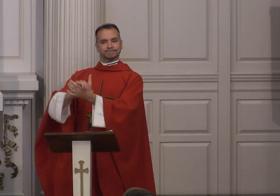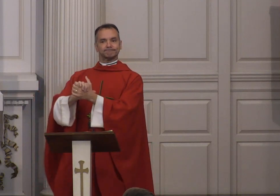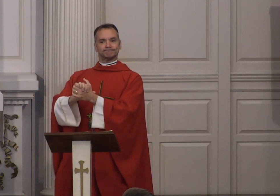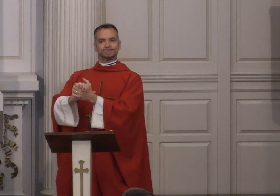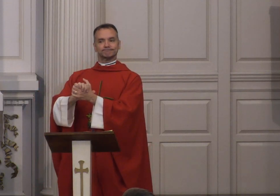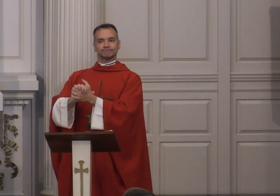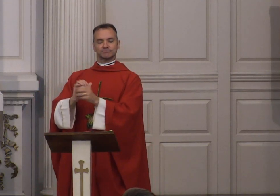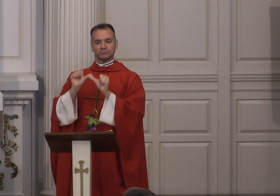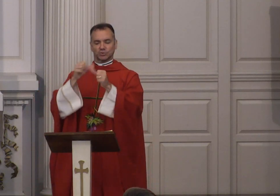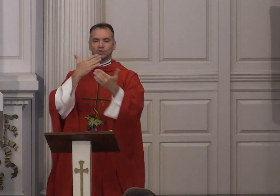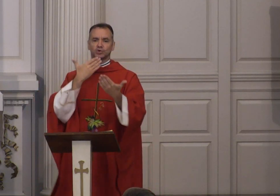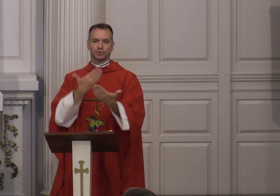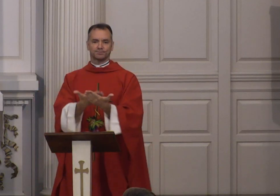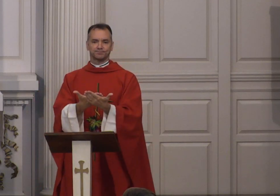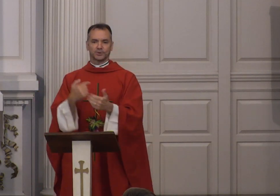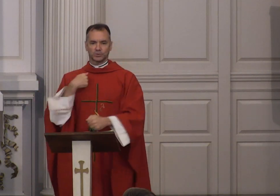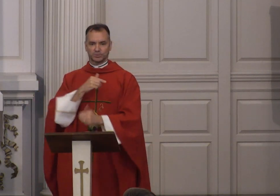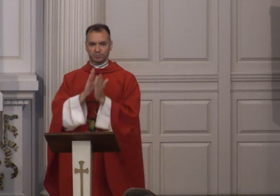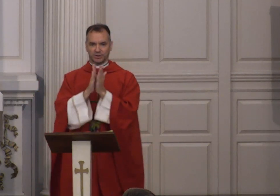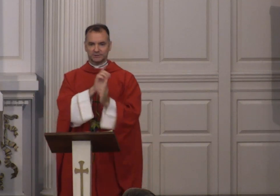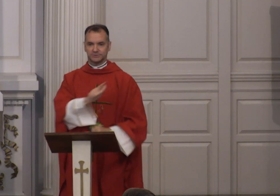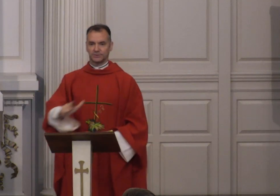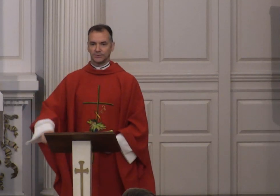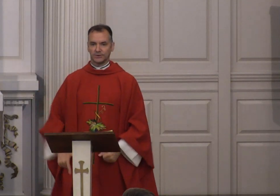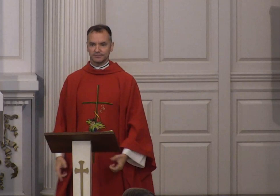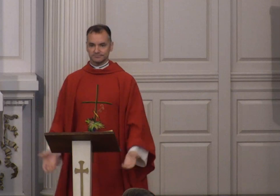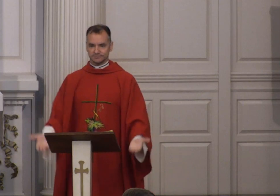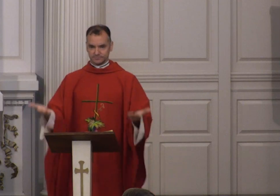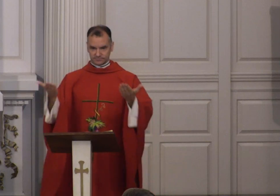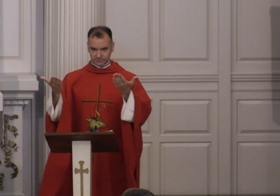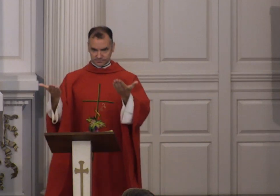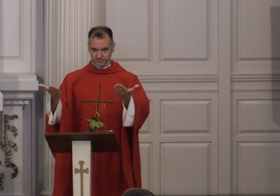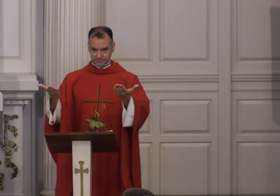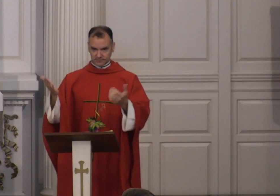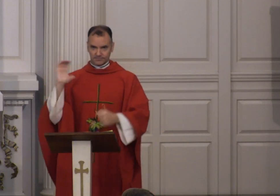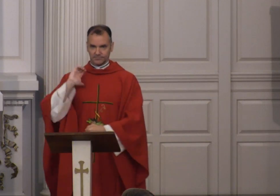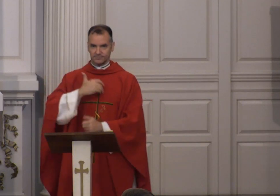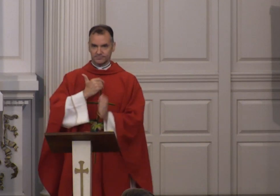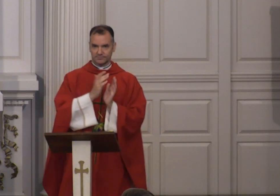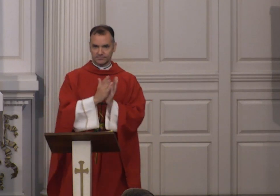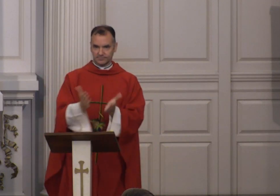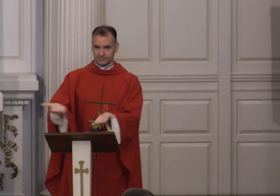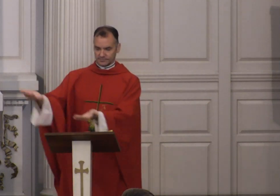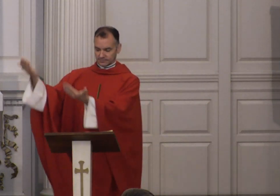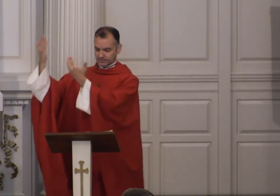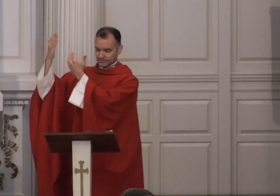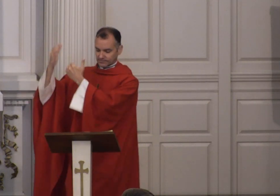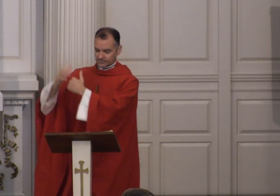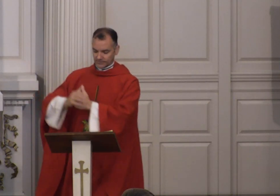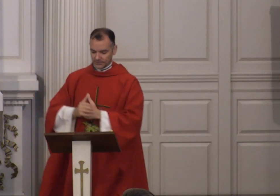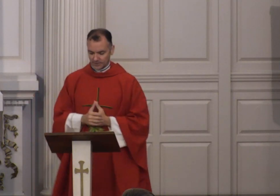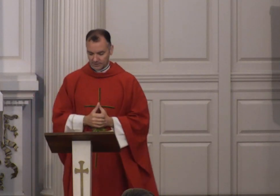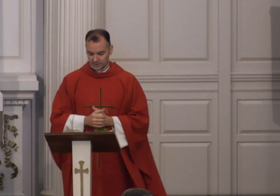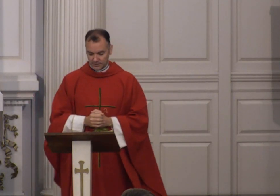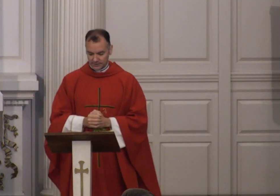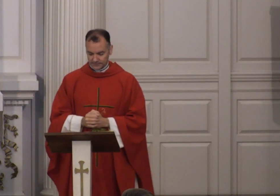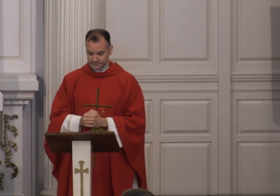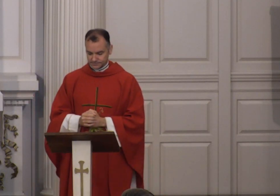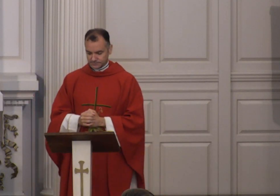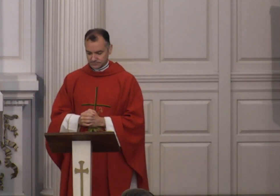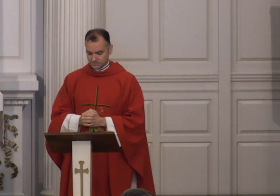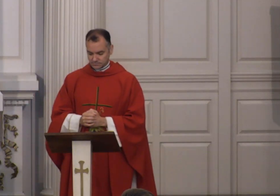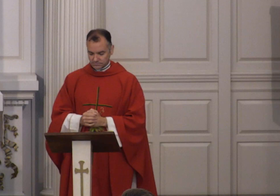love, to help us to be strong in our faith. We pray to the Lord. Lord, hear our